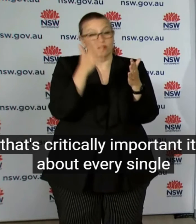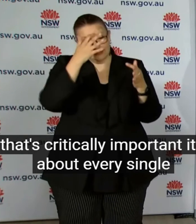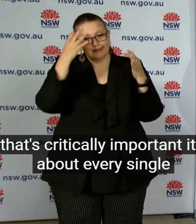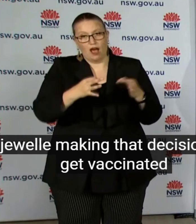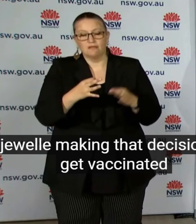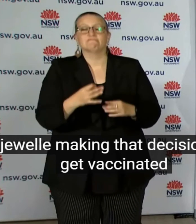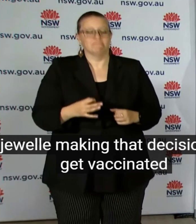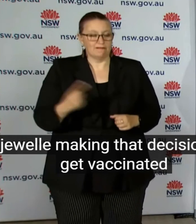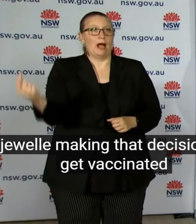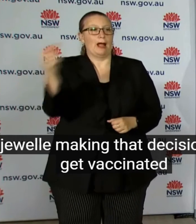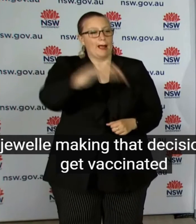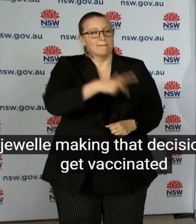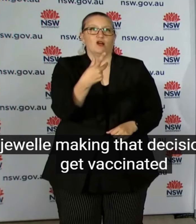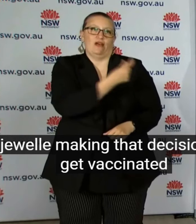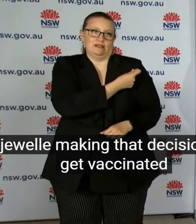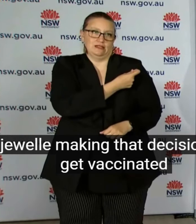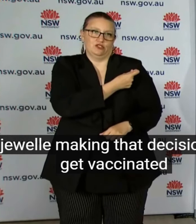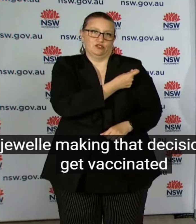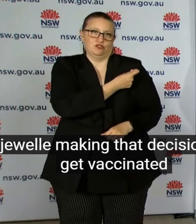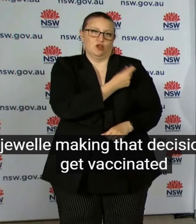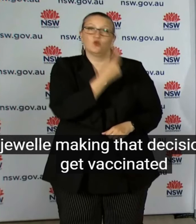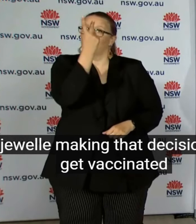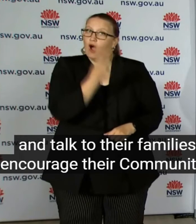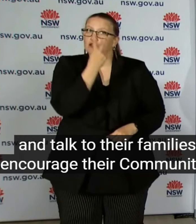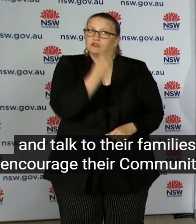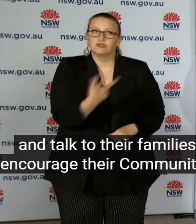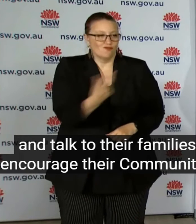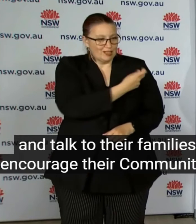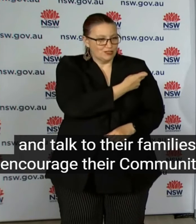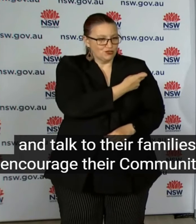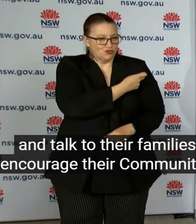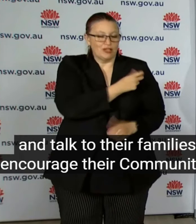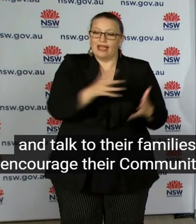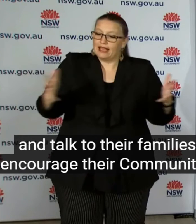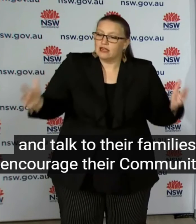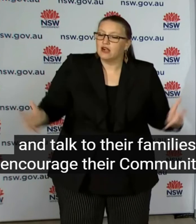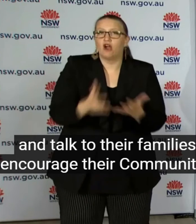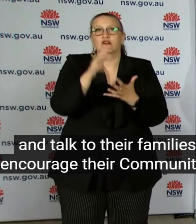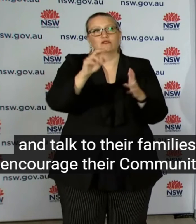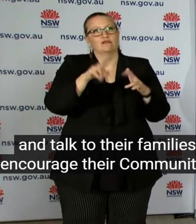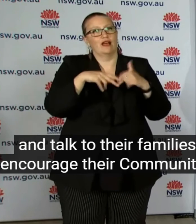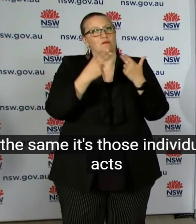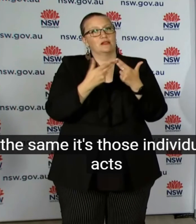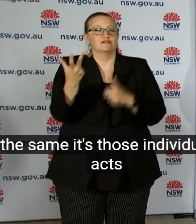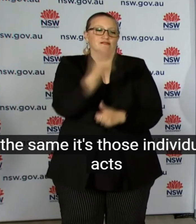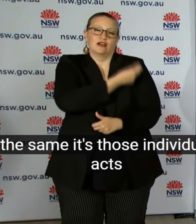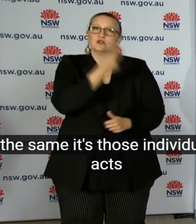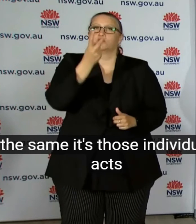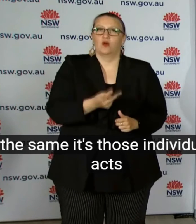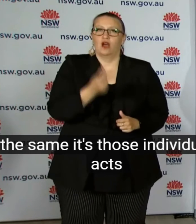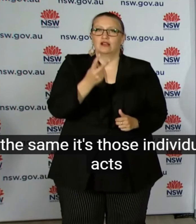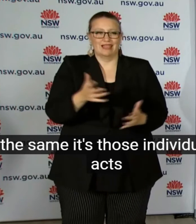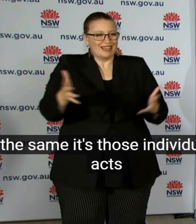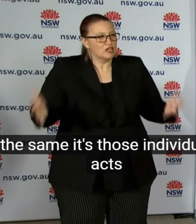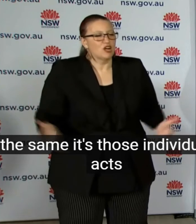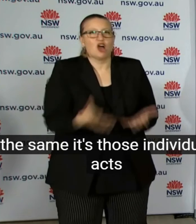vaccinated and talk to their families and encourage their community to do the same. It's those individual acts that will get us through this,